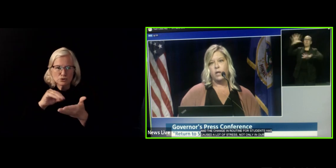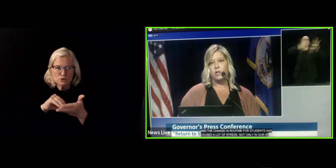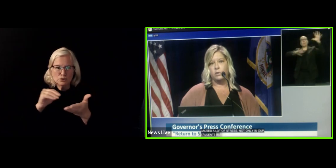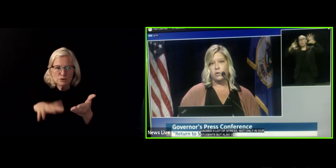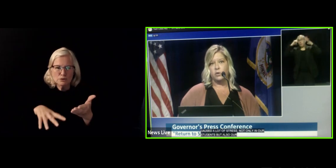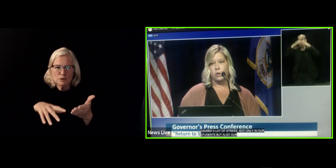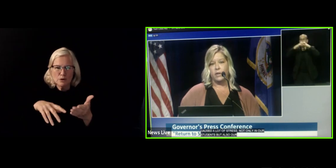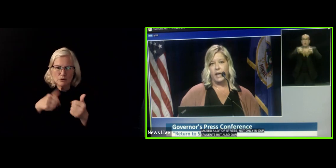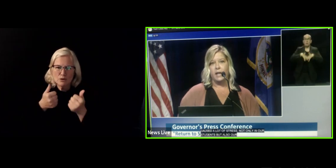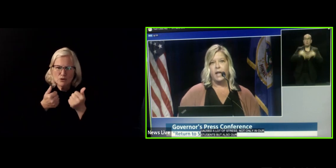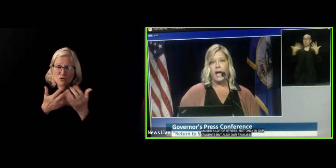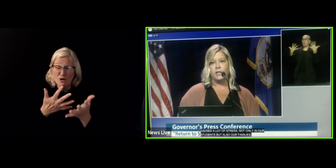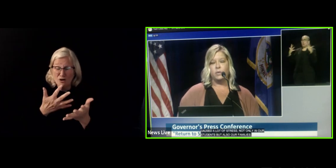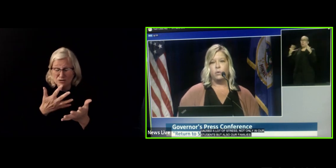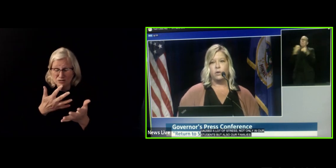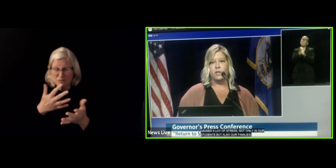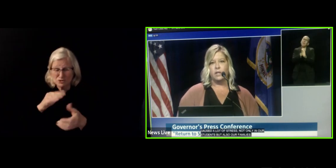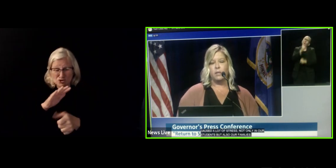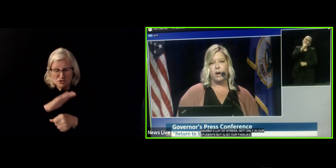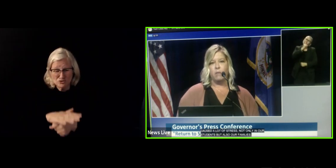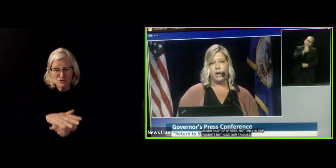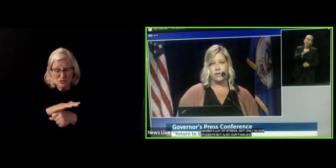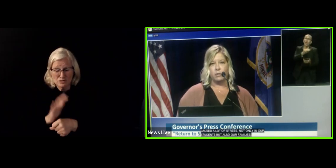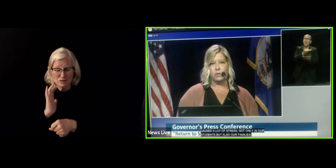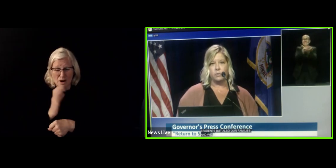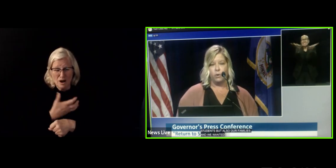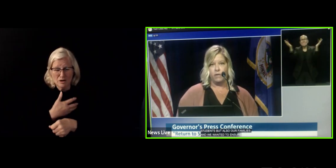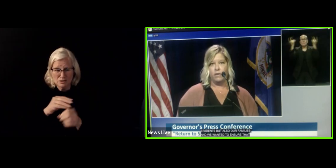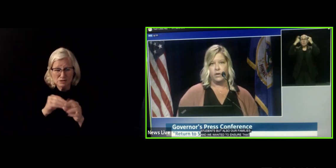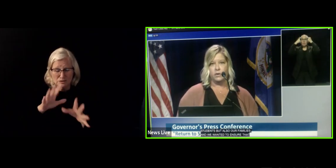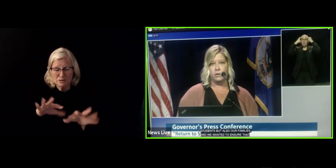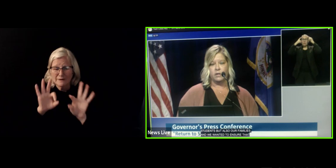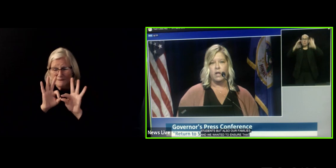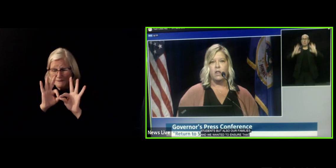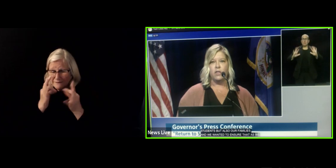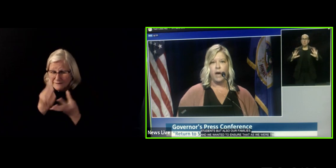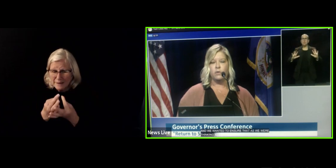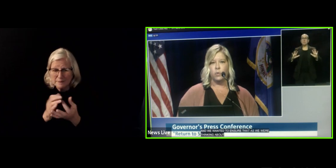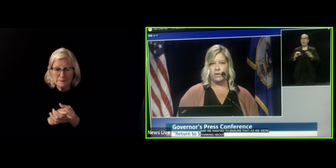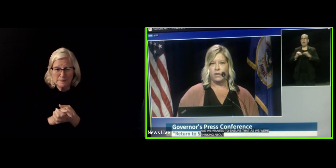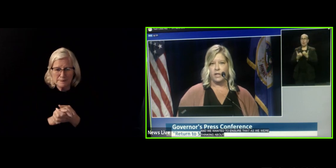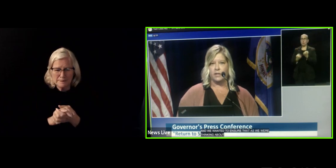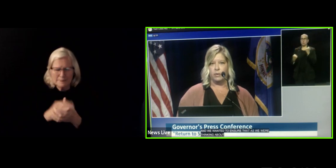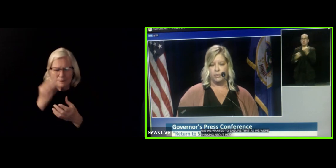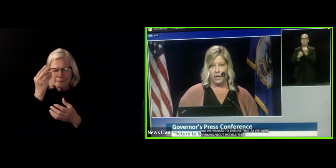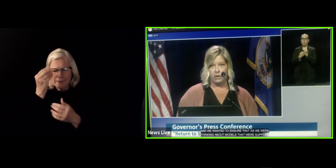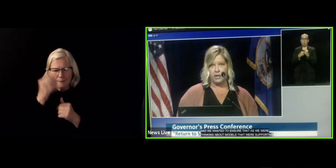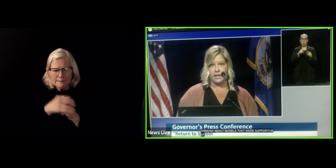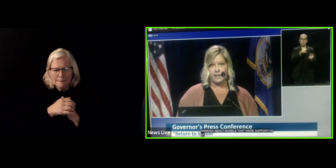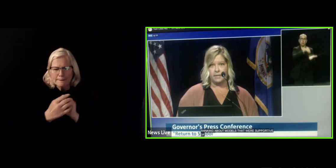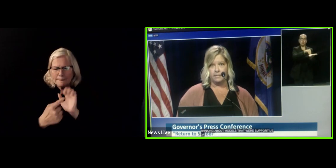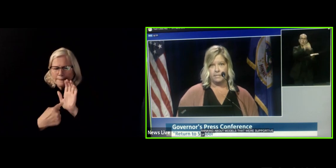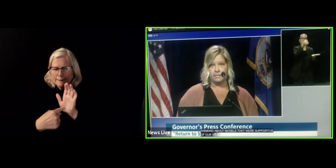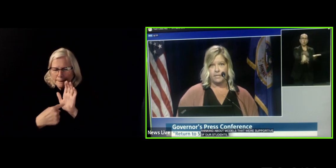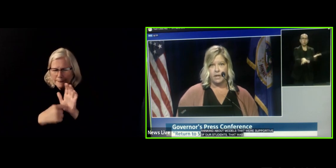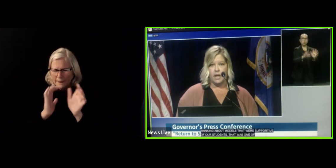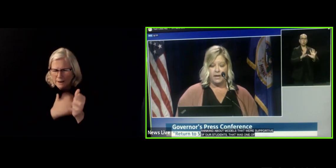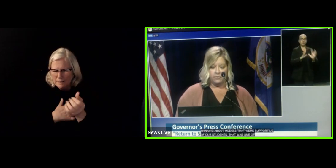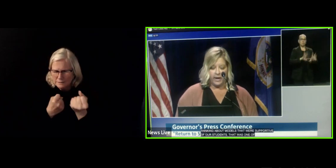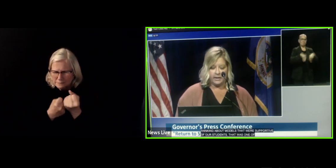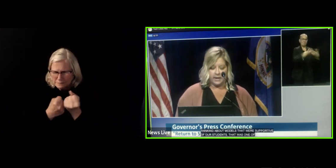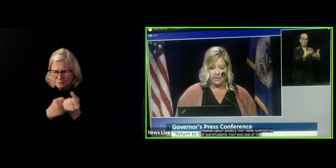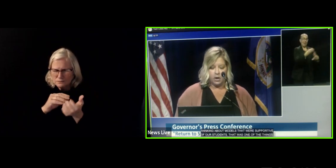wanted to ensure that as we were thinking about models that were supportive of our students, that was one of the things that we were prioritizing.